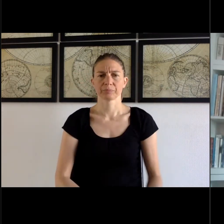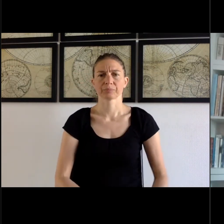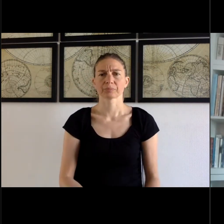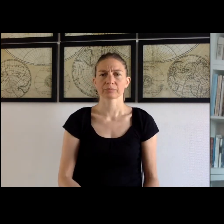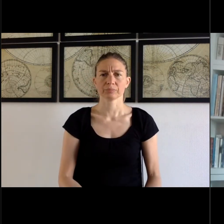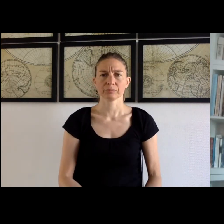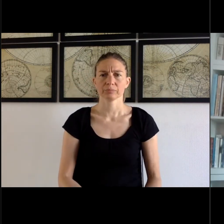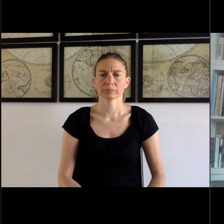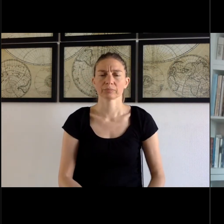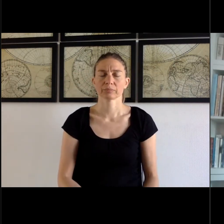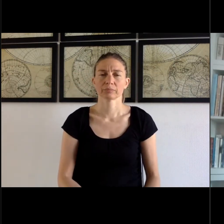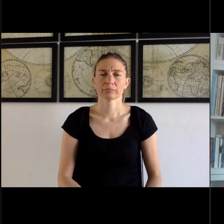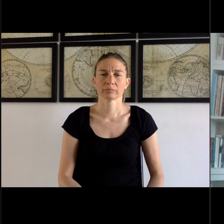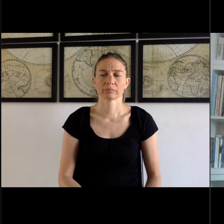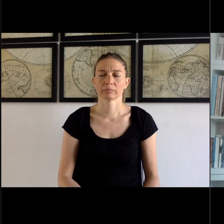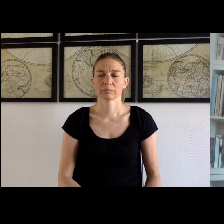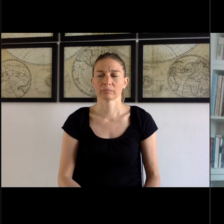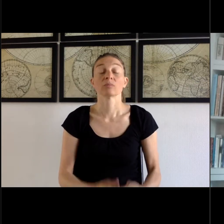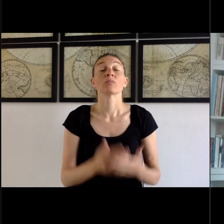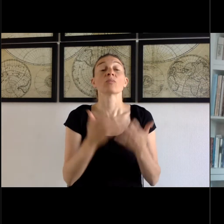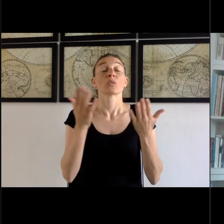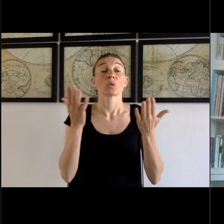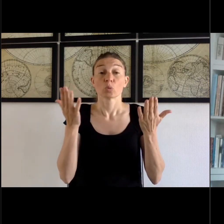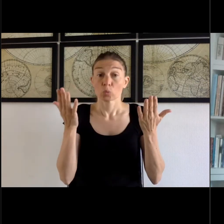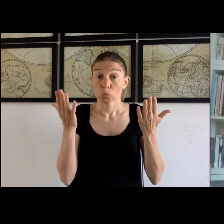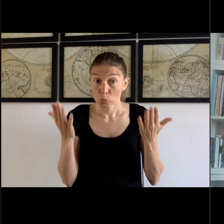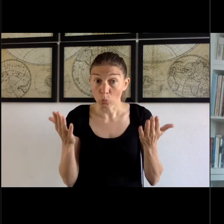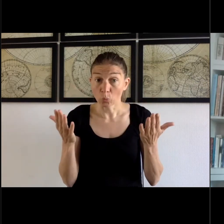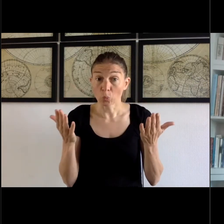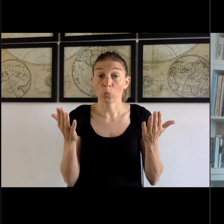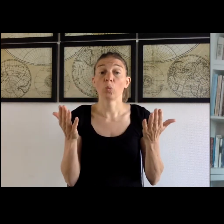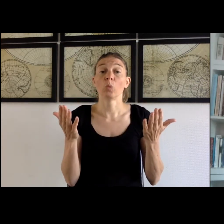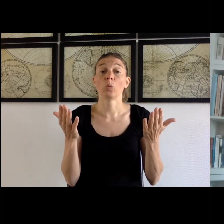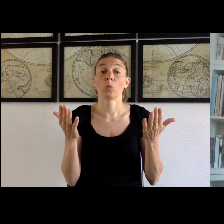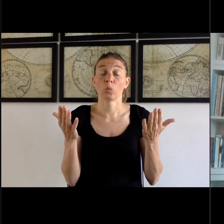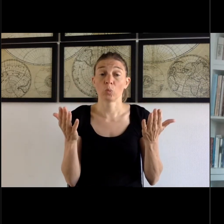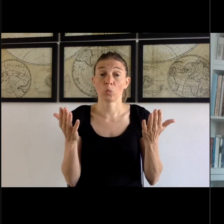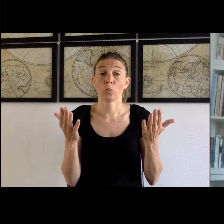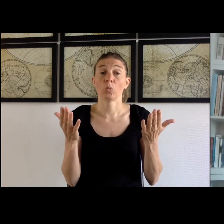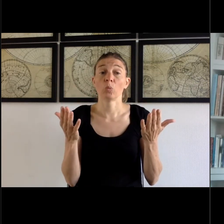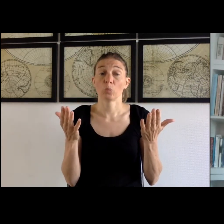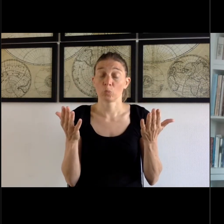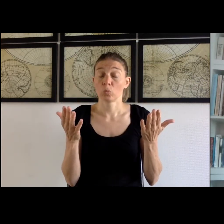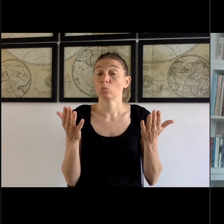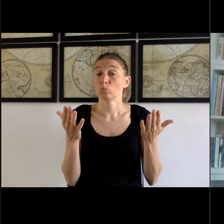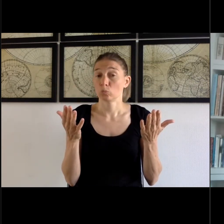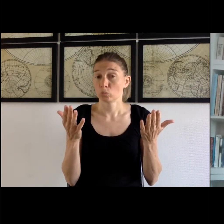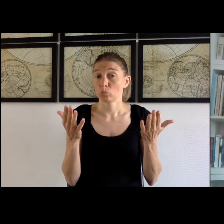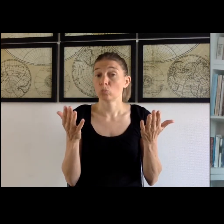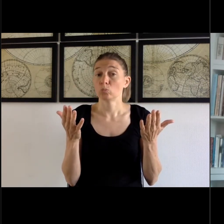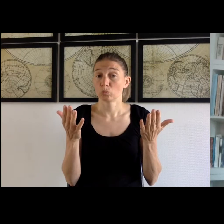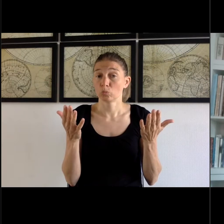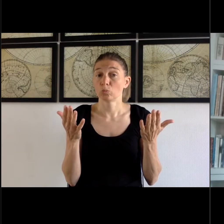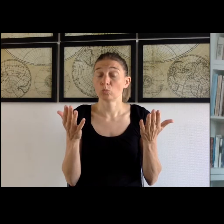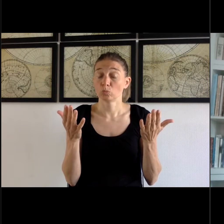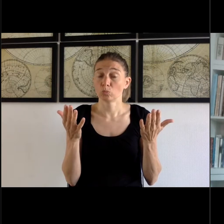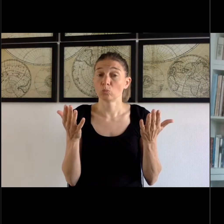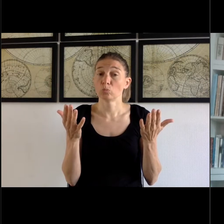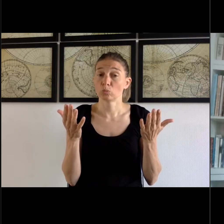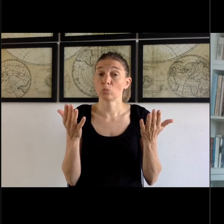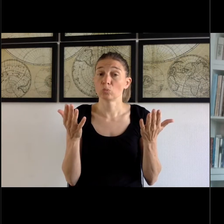So what is the experience I have, my experience and experience of those countries I much